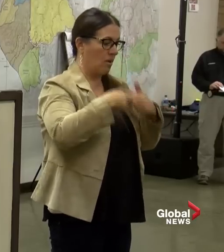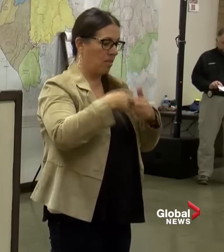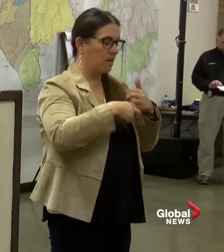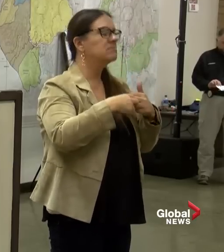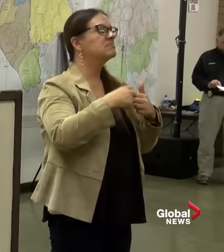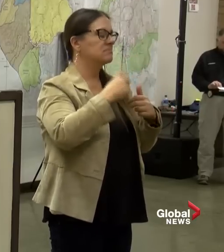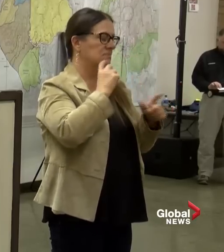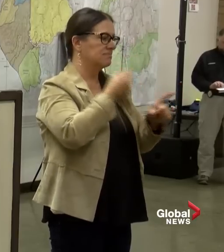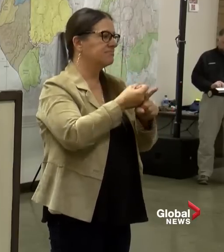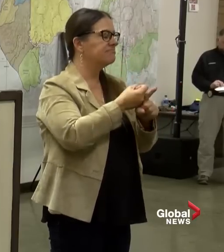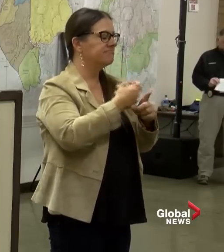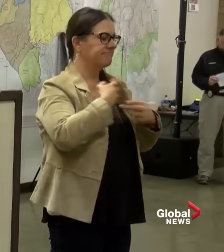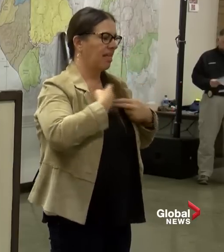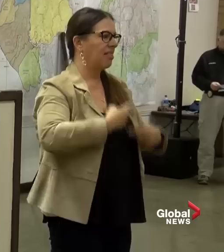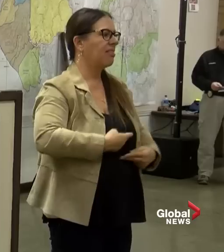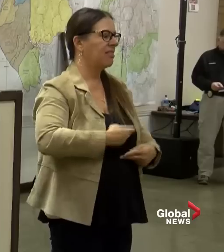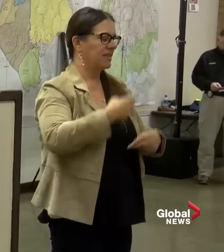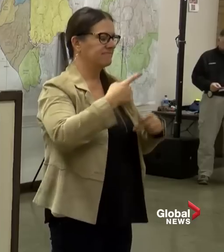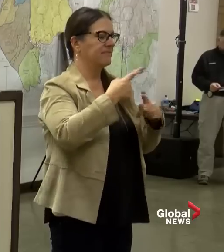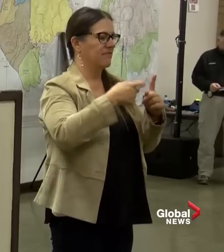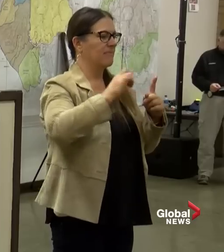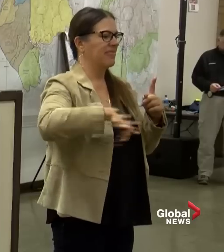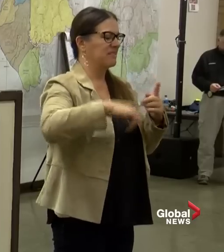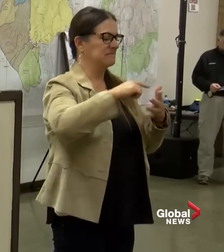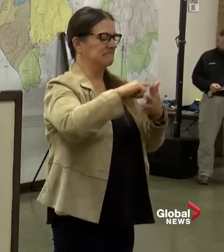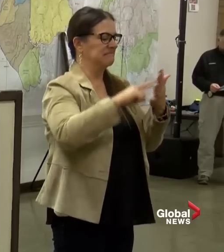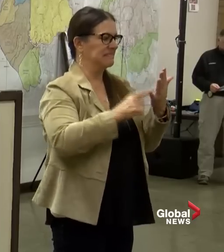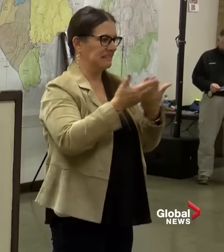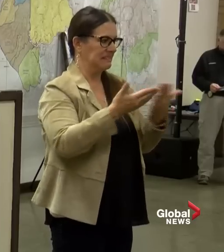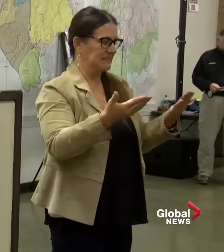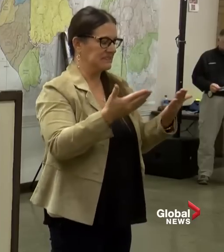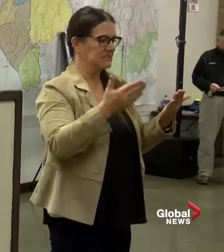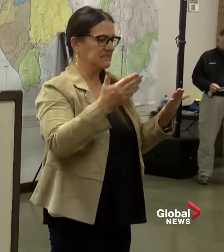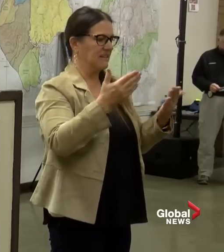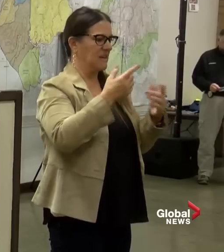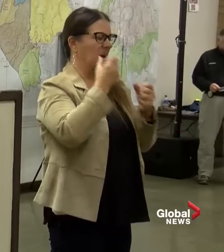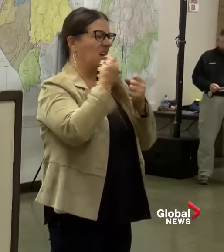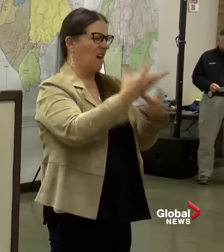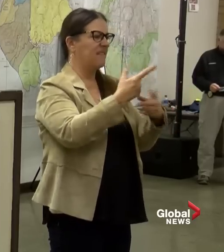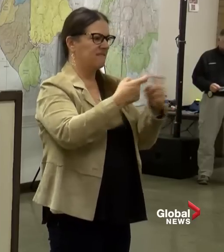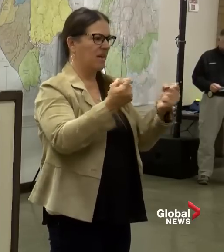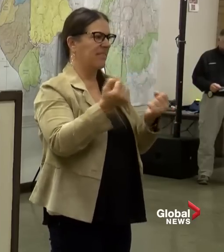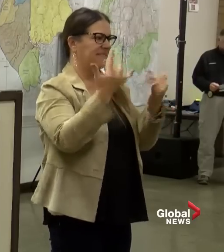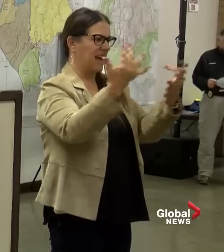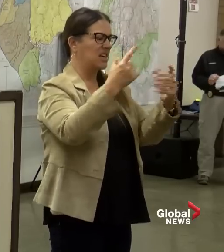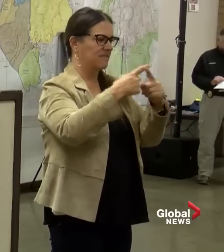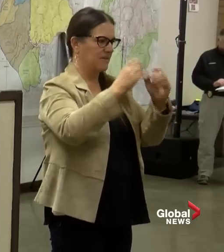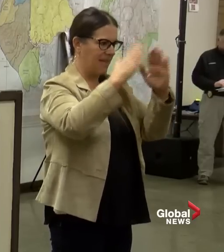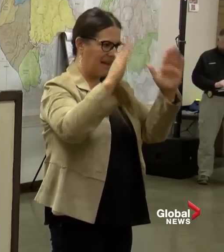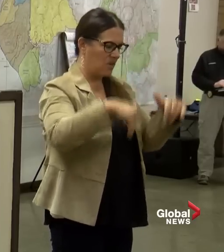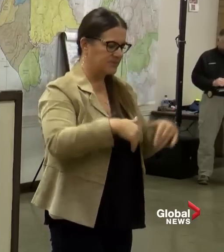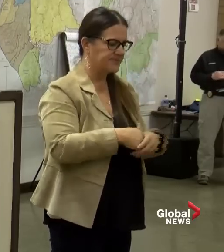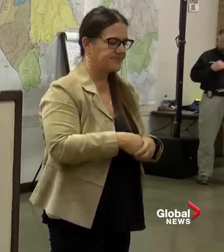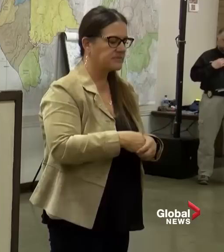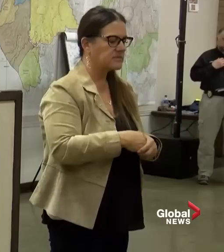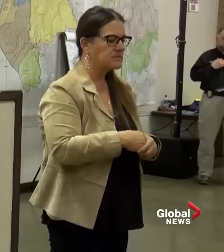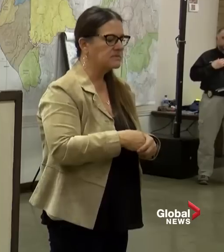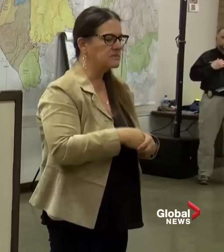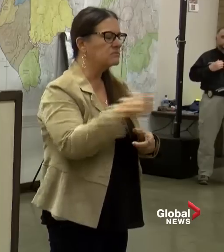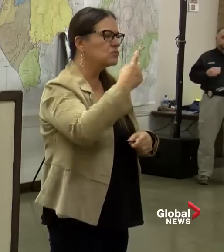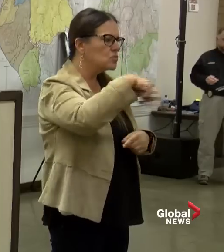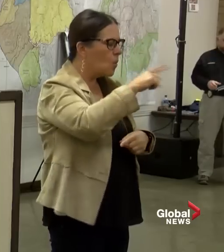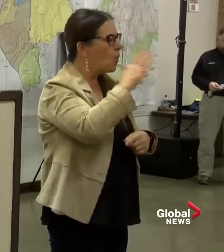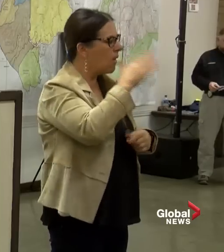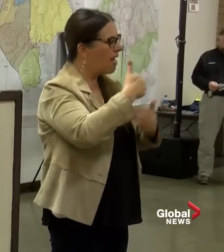problems. As areas affected by fire are open to visitation, residents will have access to